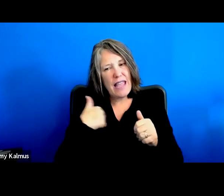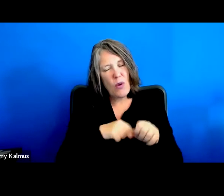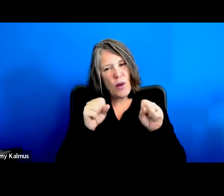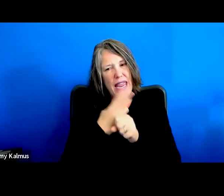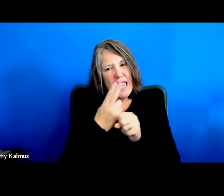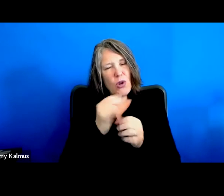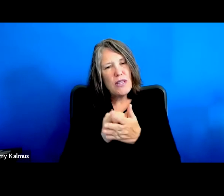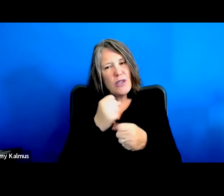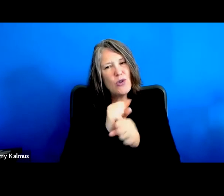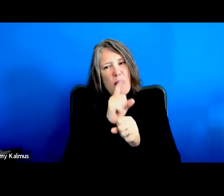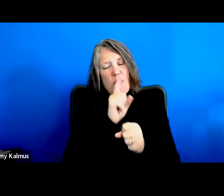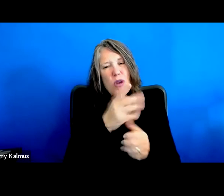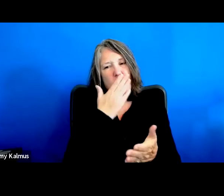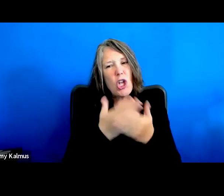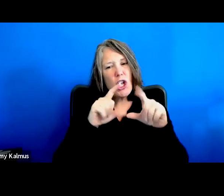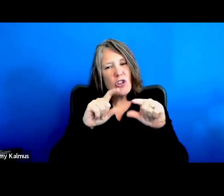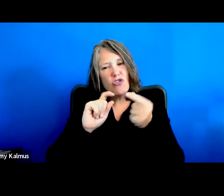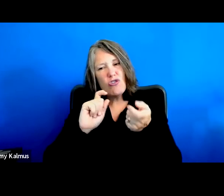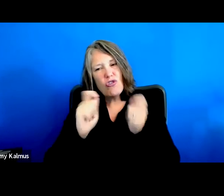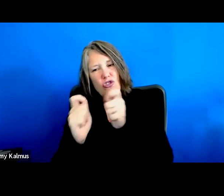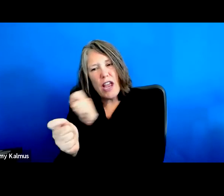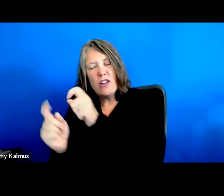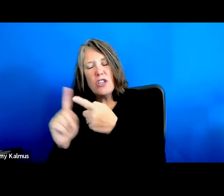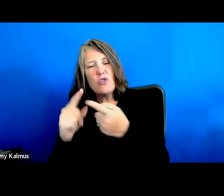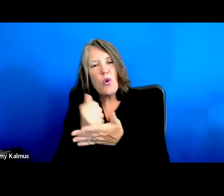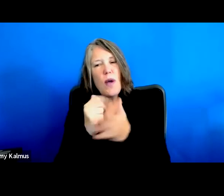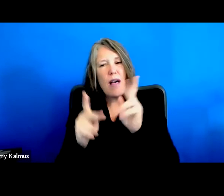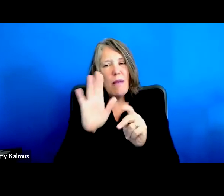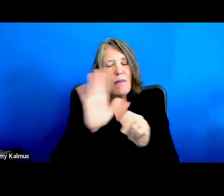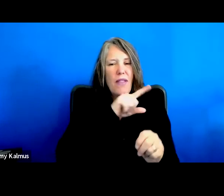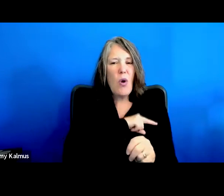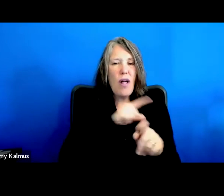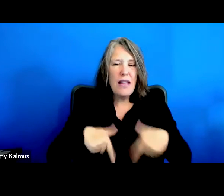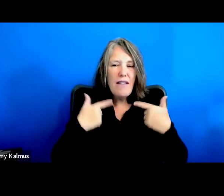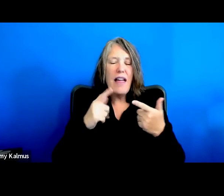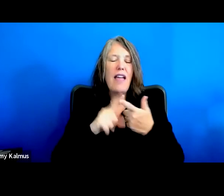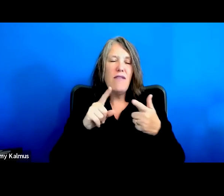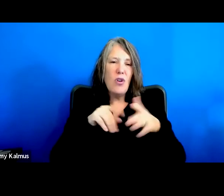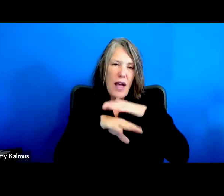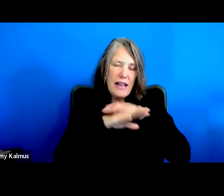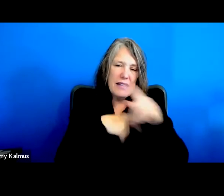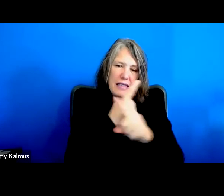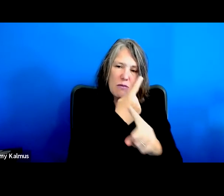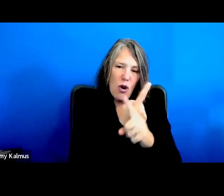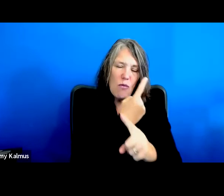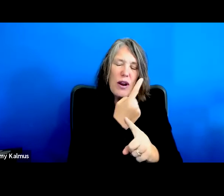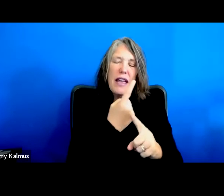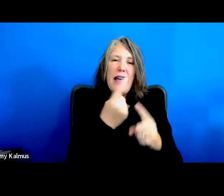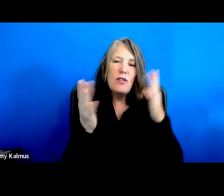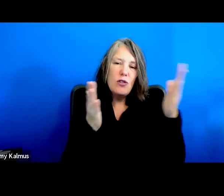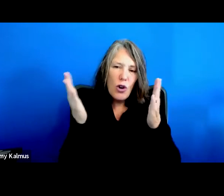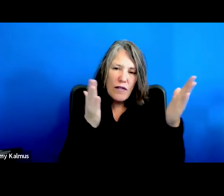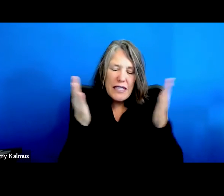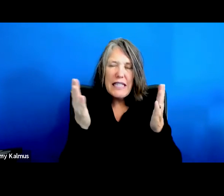make real good changes to help improve people's quality of life and access appropriate